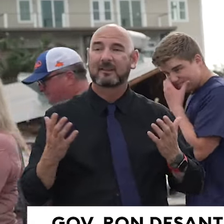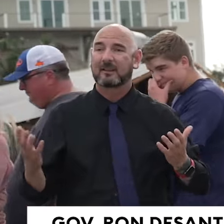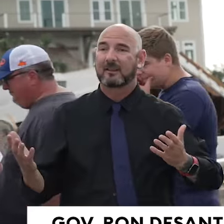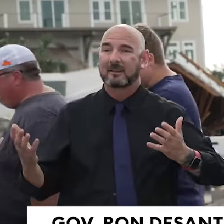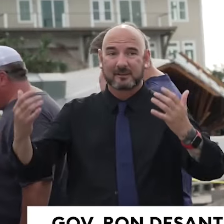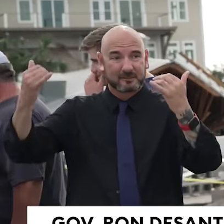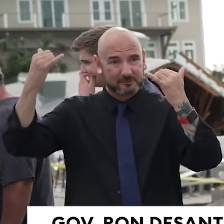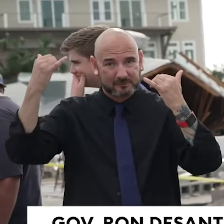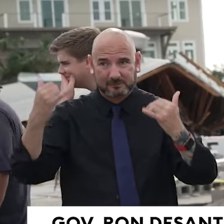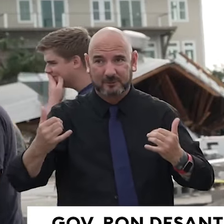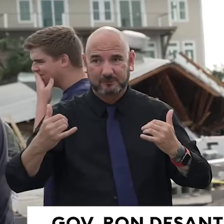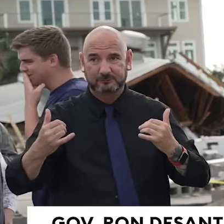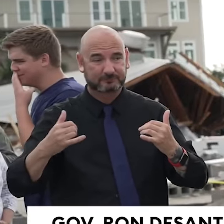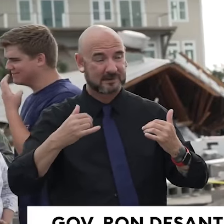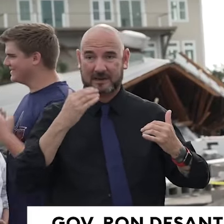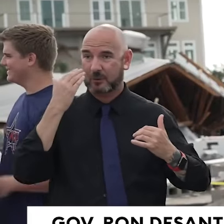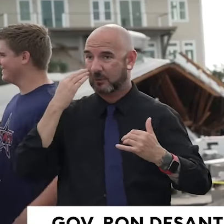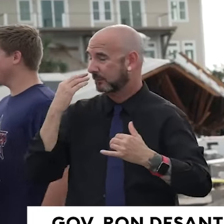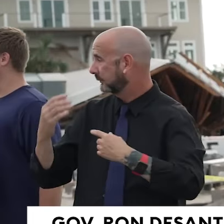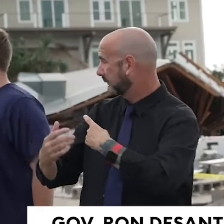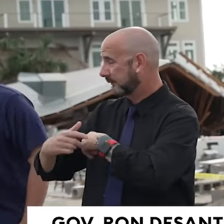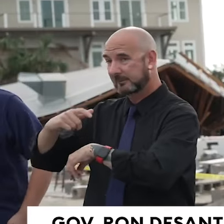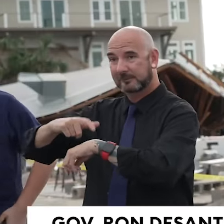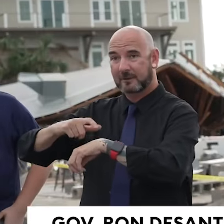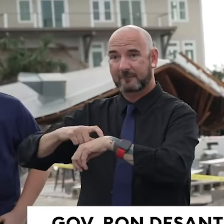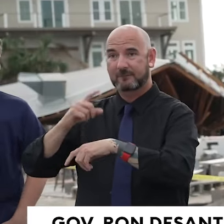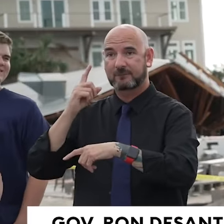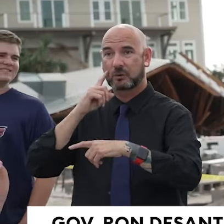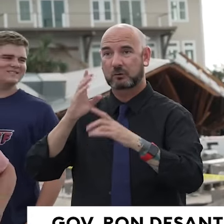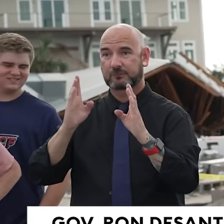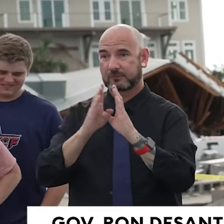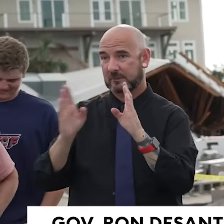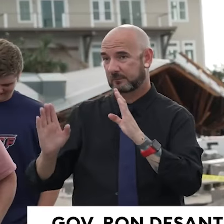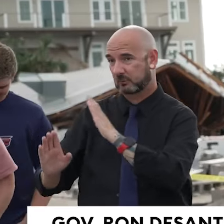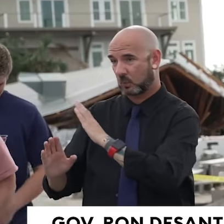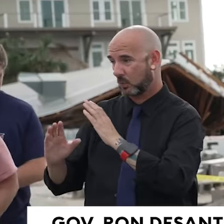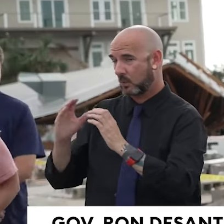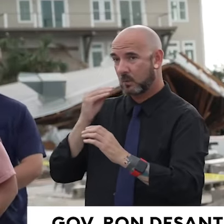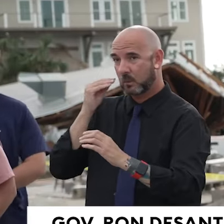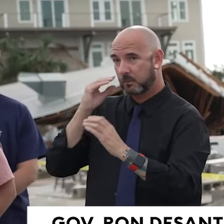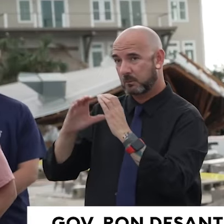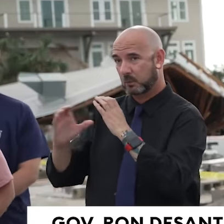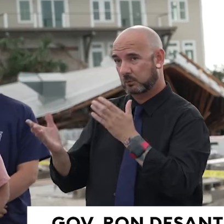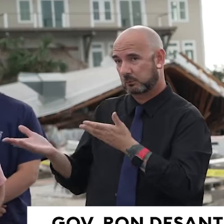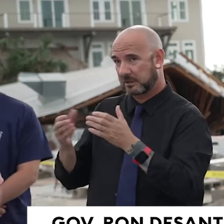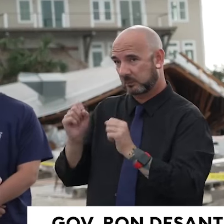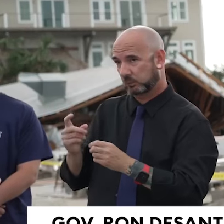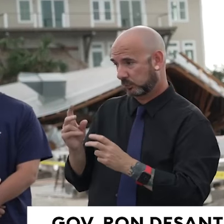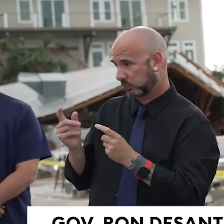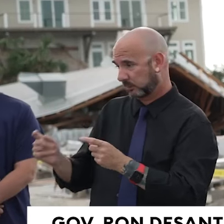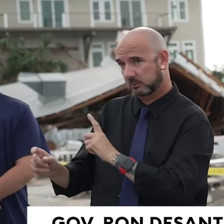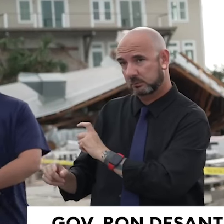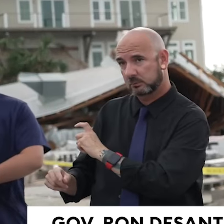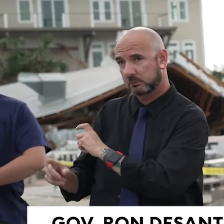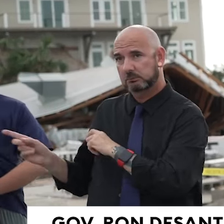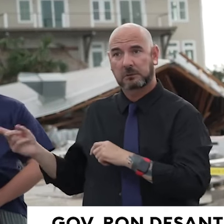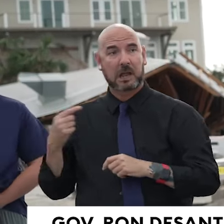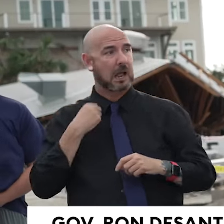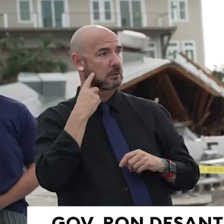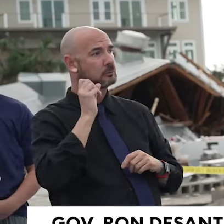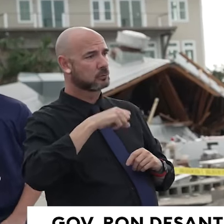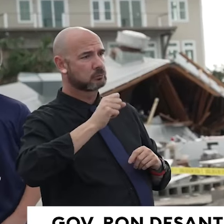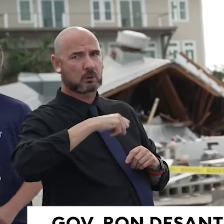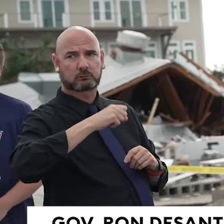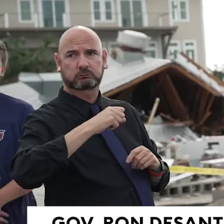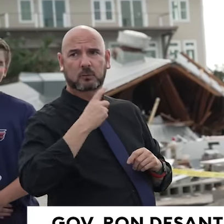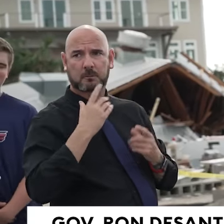Now, because I know, what's the time frame on your portable? You can do that pretty quickly, or what? I think so. Probably a